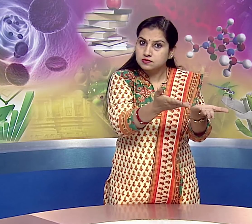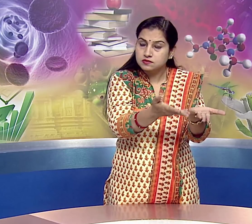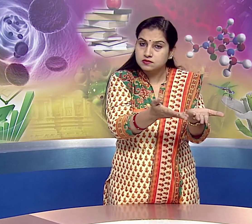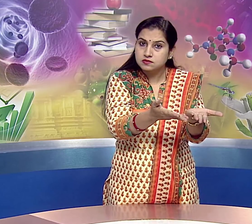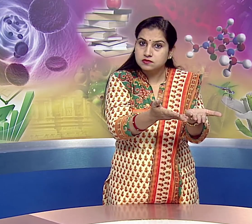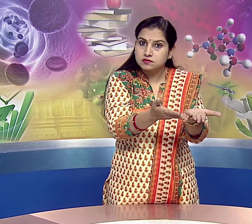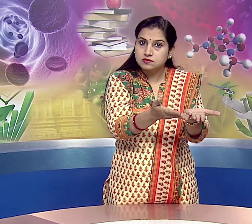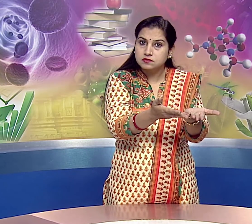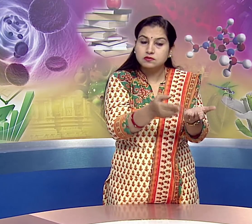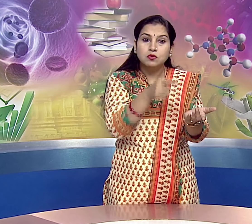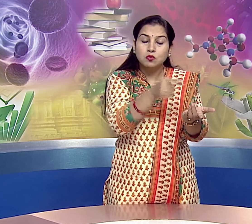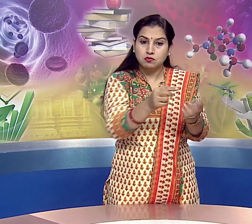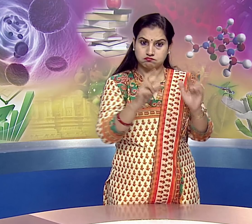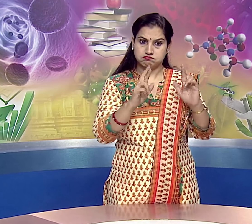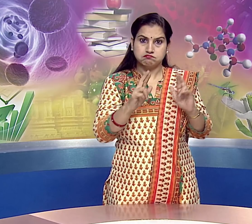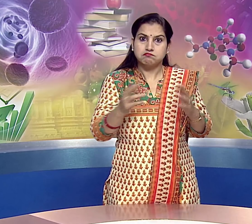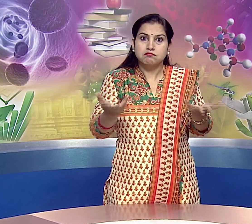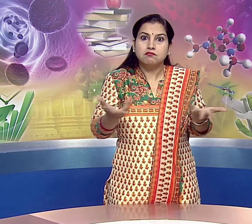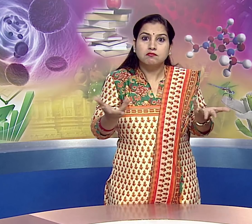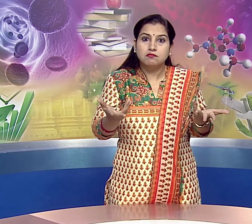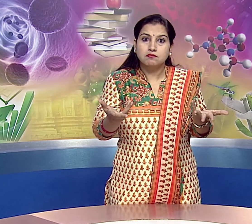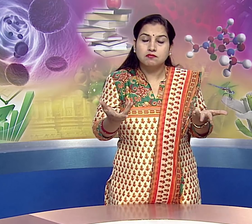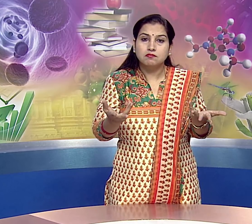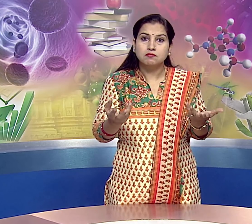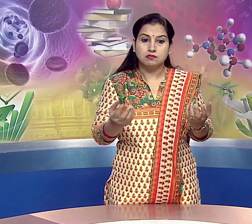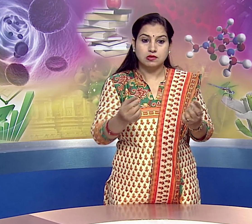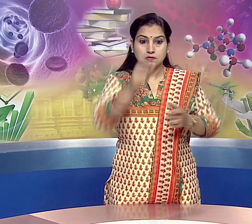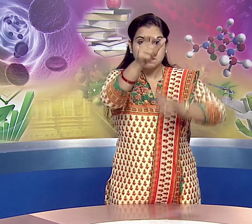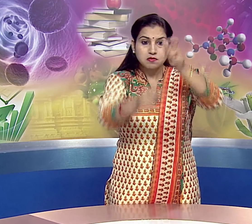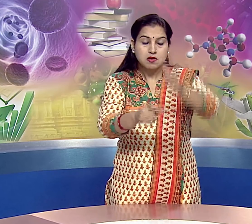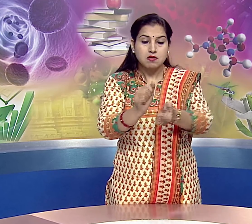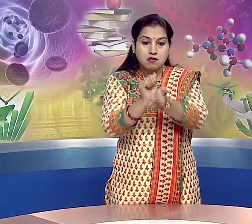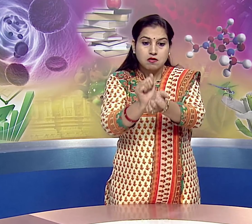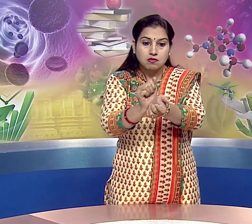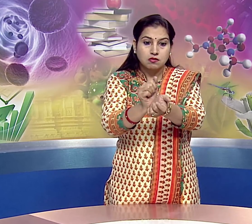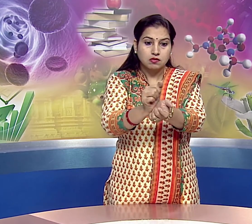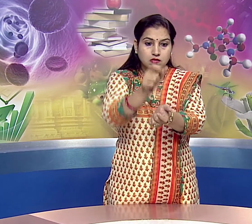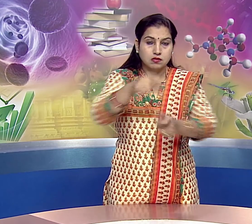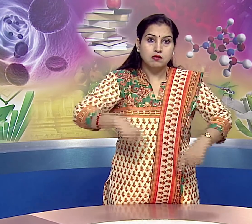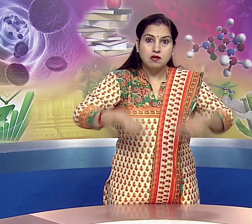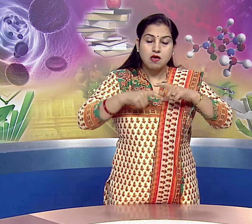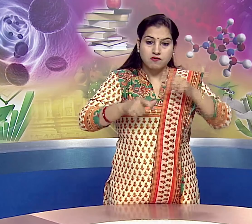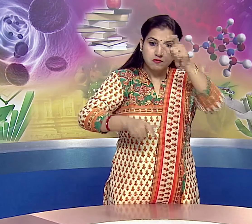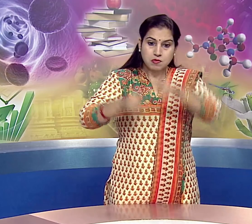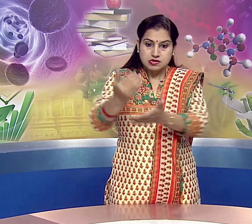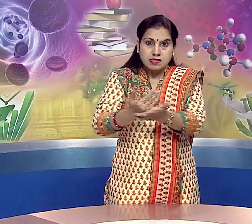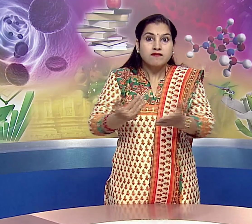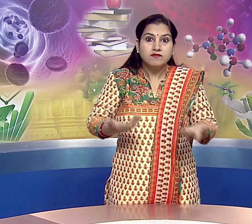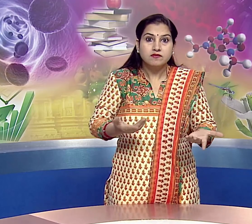who are expected to safeguard the lives of the public had